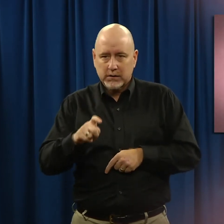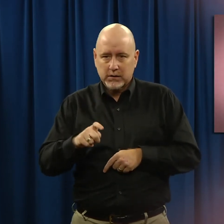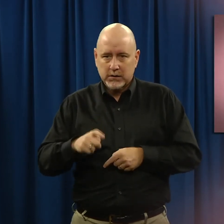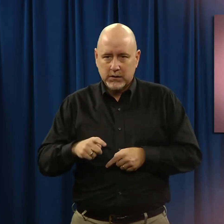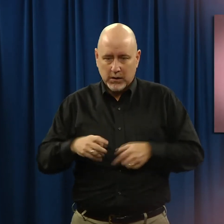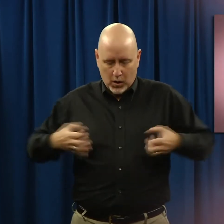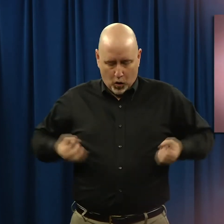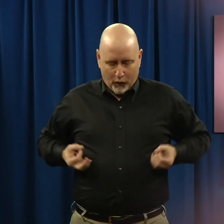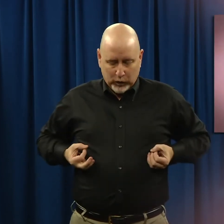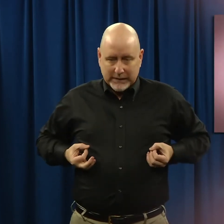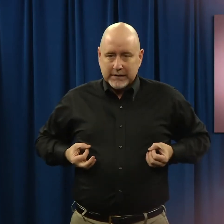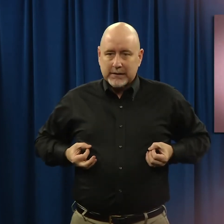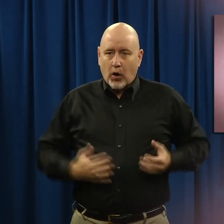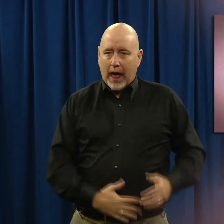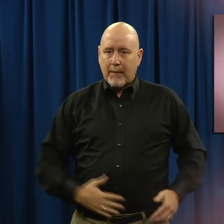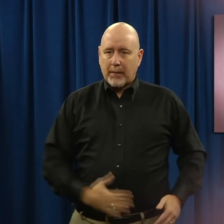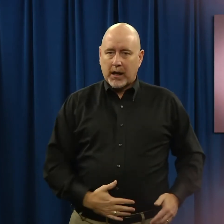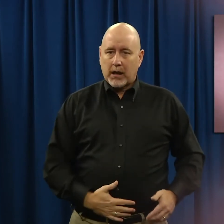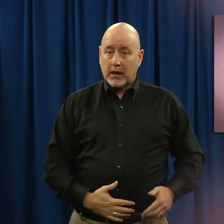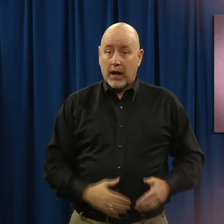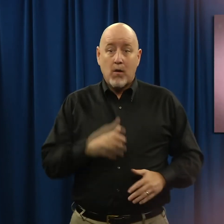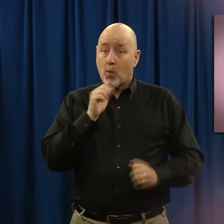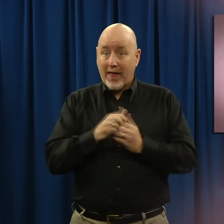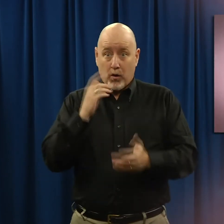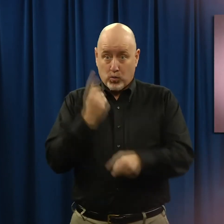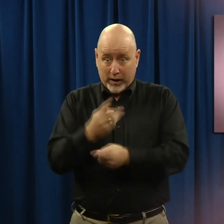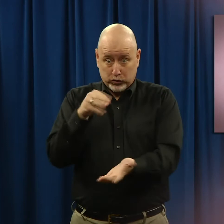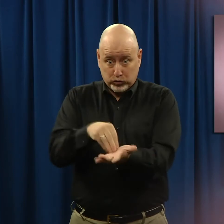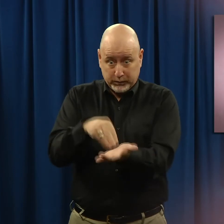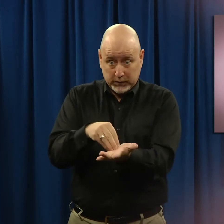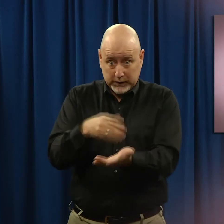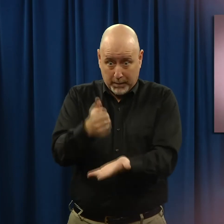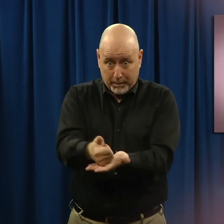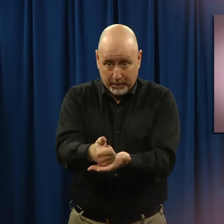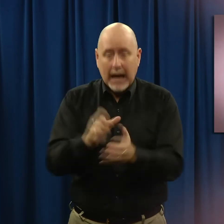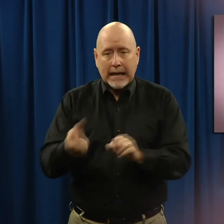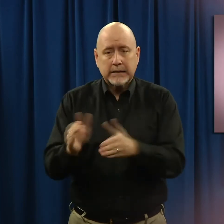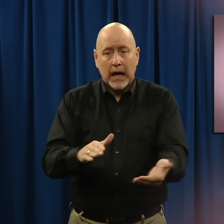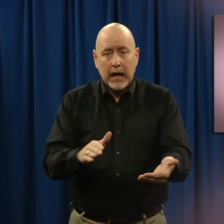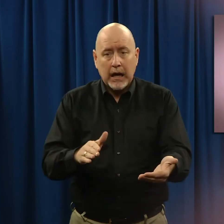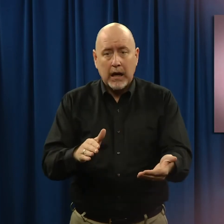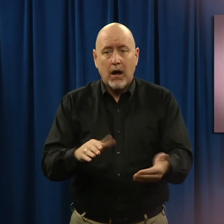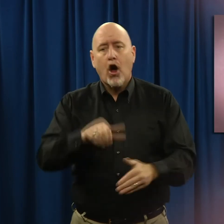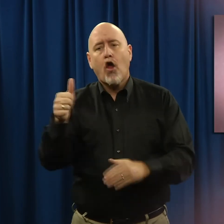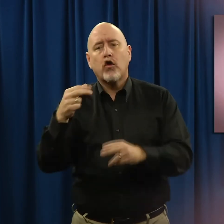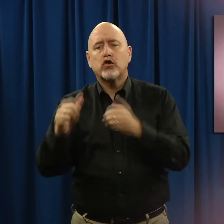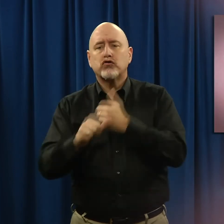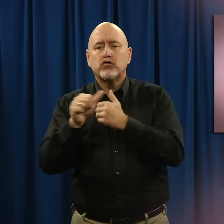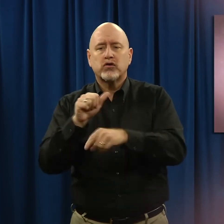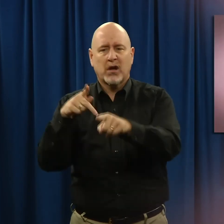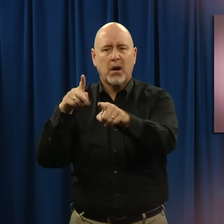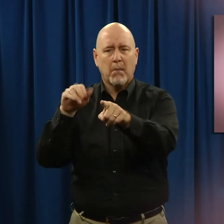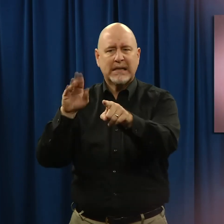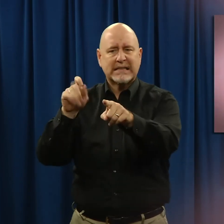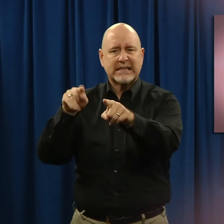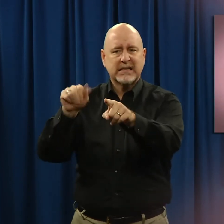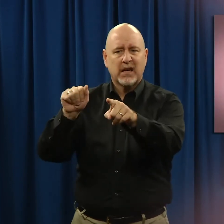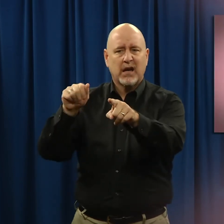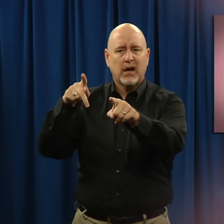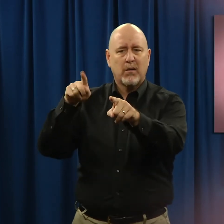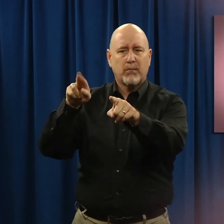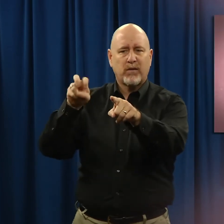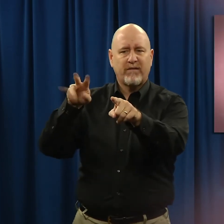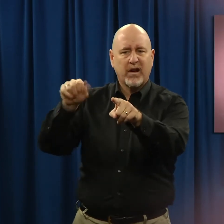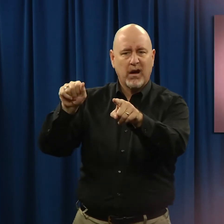this complication can lead to death if not treated properly. There's another possible risk known as placenta previa. This